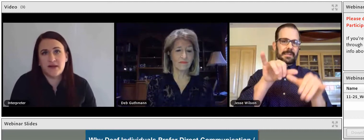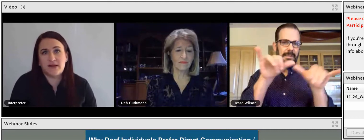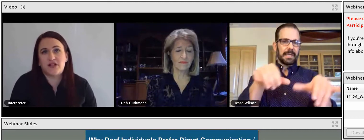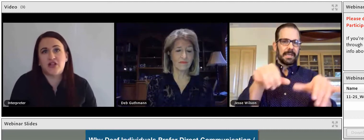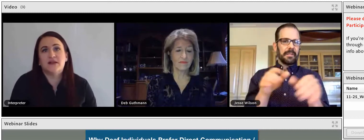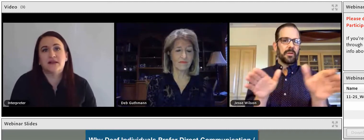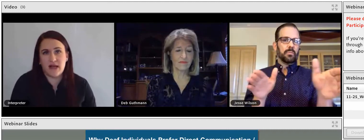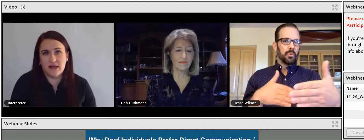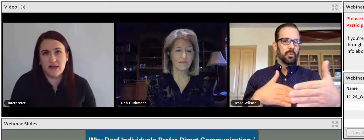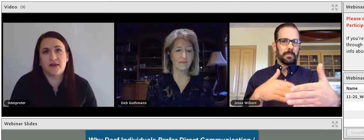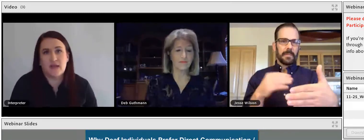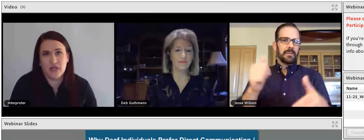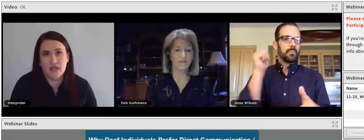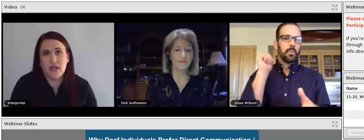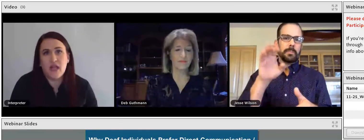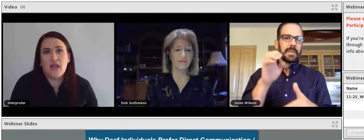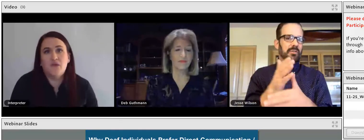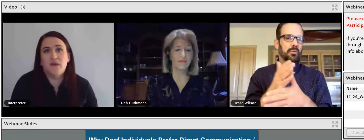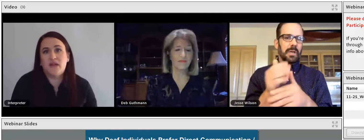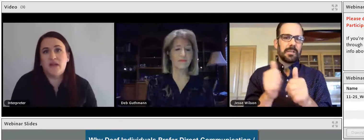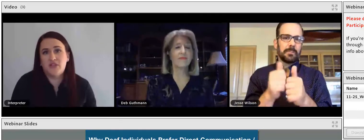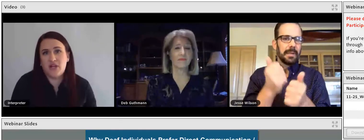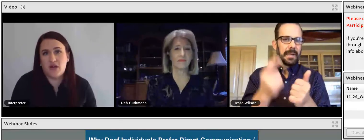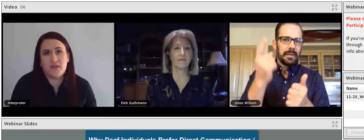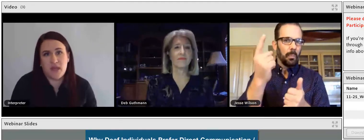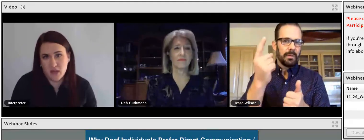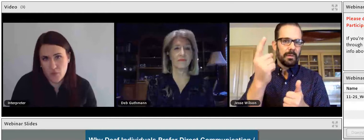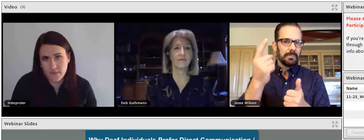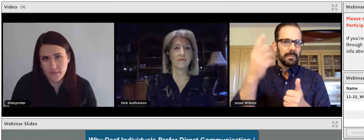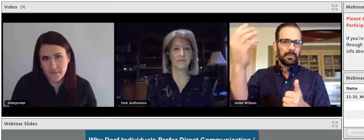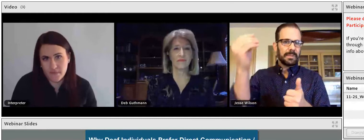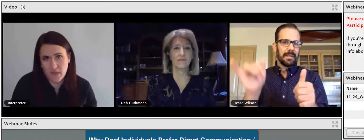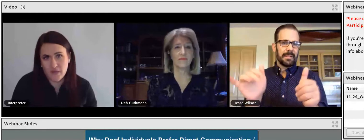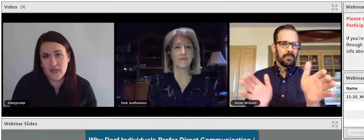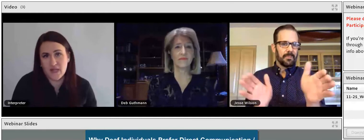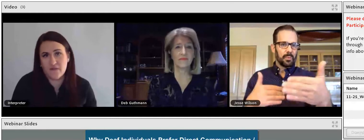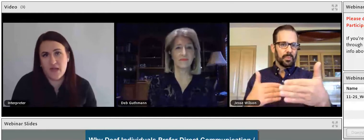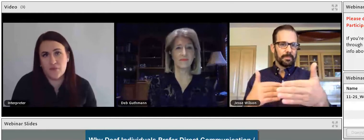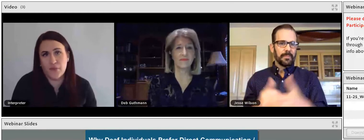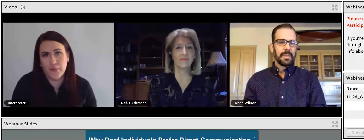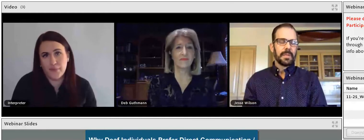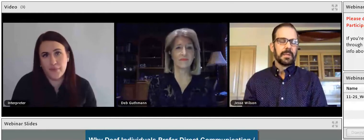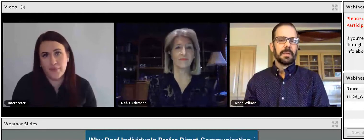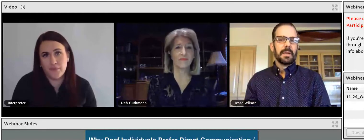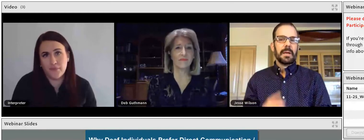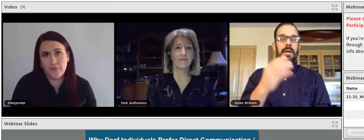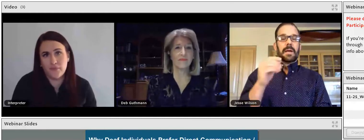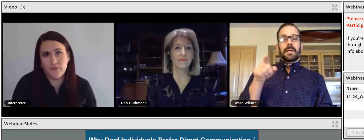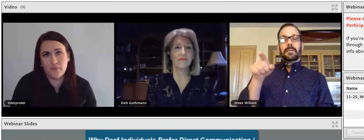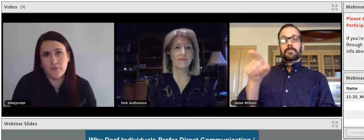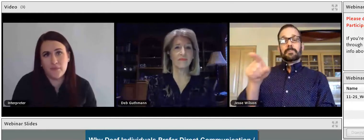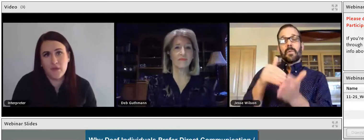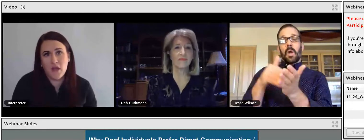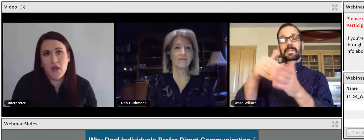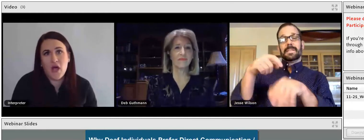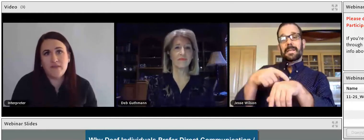that is shared during the session stays in the session, and it will not be shared with anyone outside of that room.